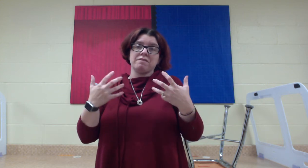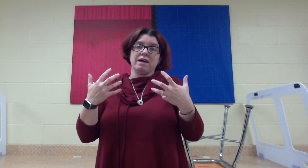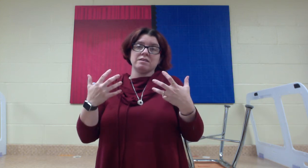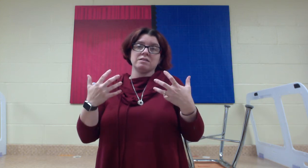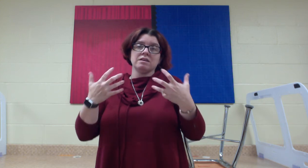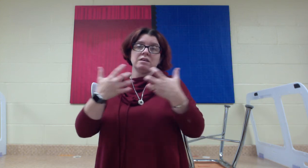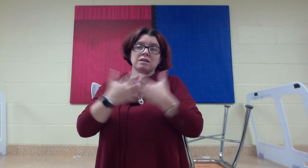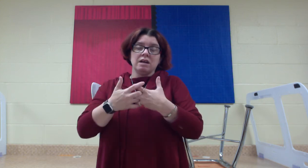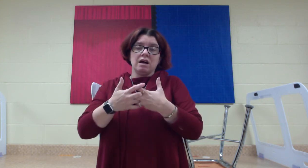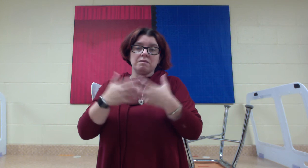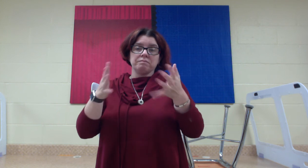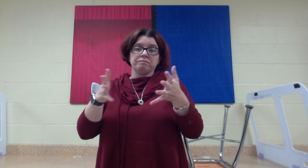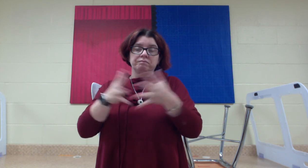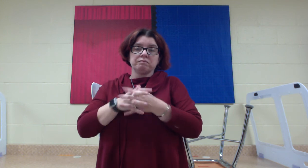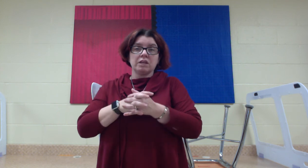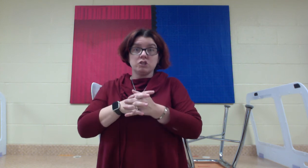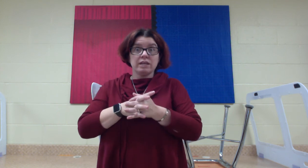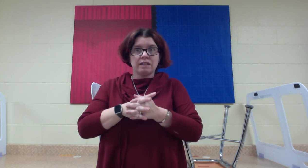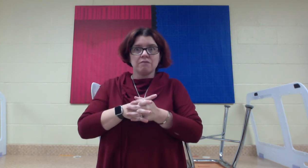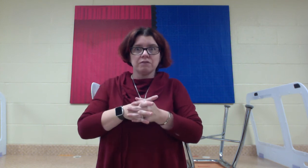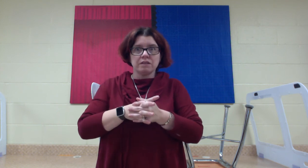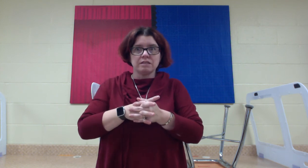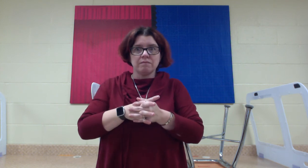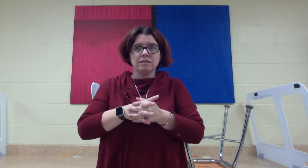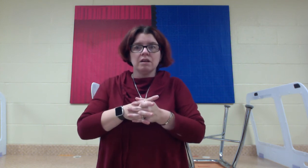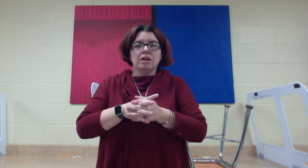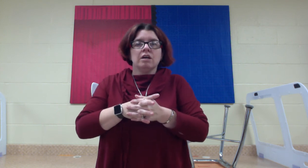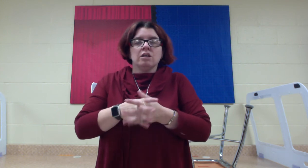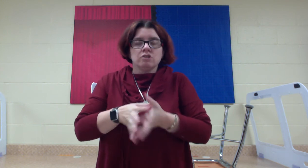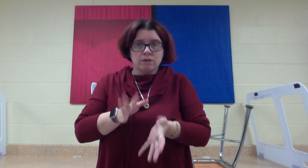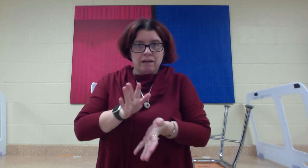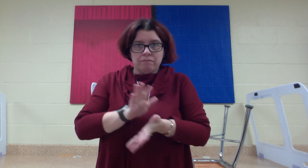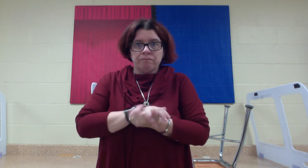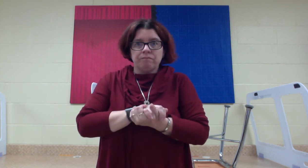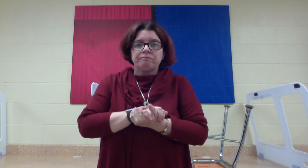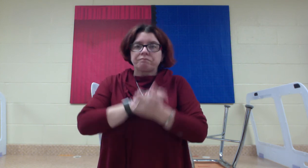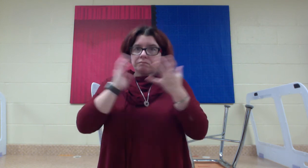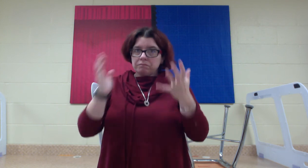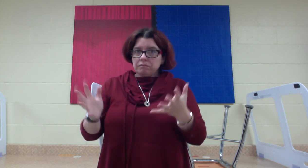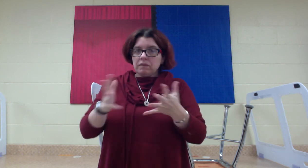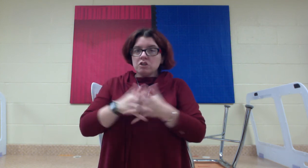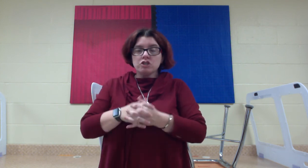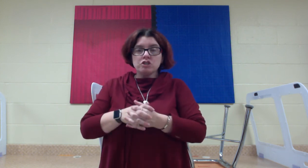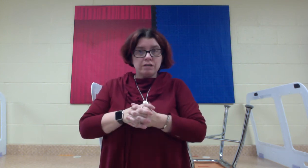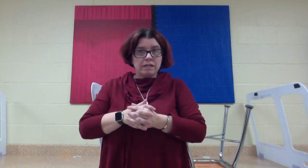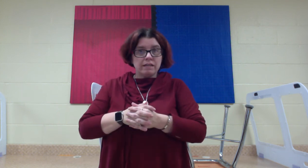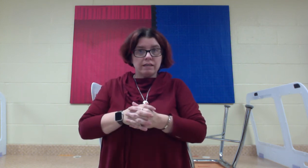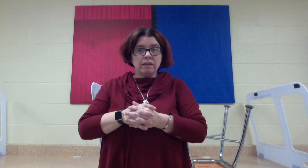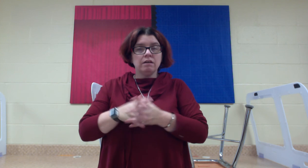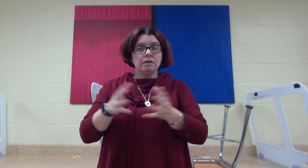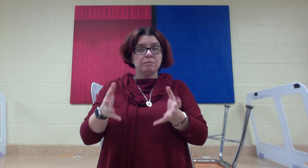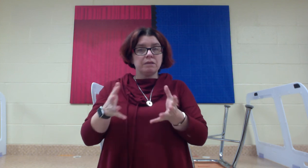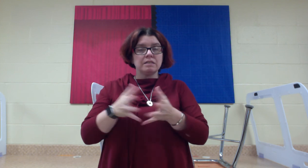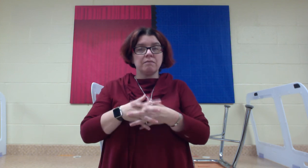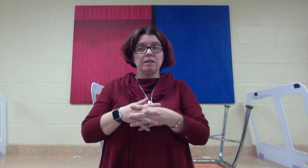that, that you get that for the assignment. So again, should you need anything, please let me